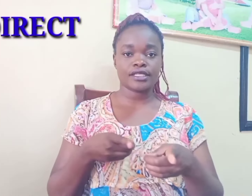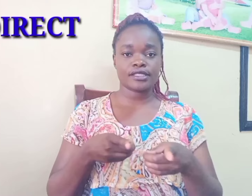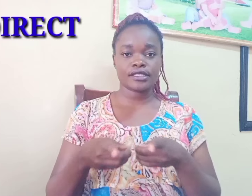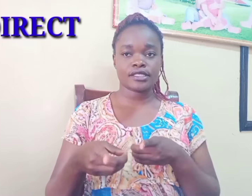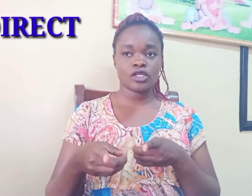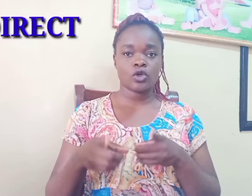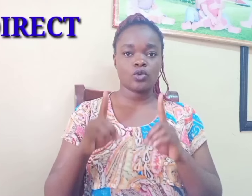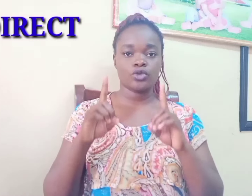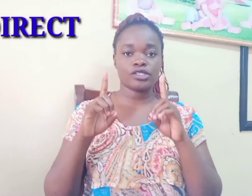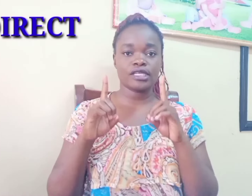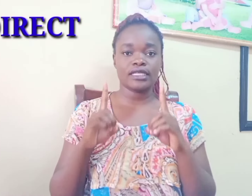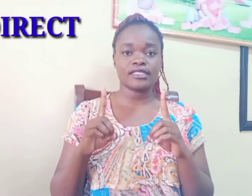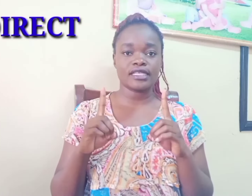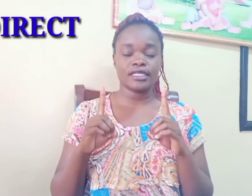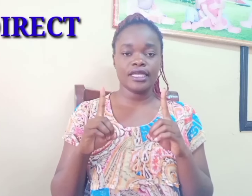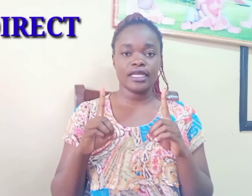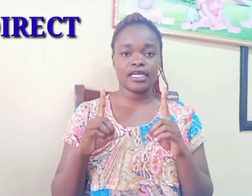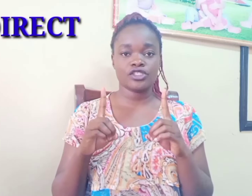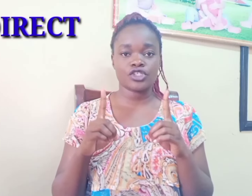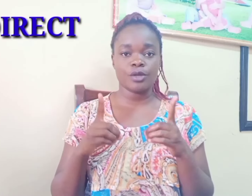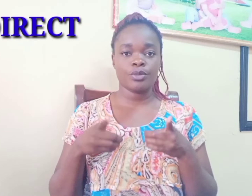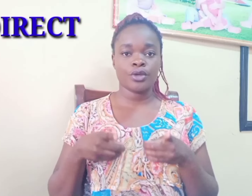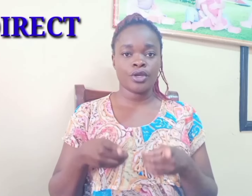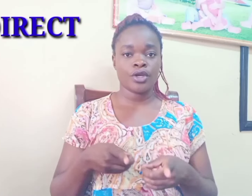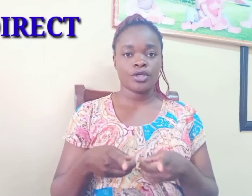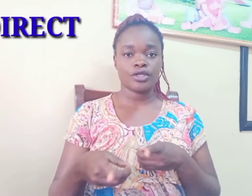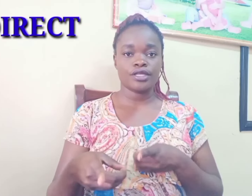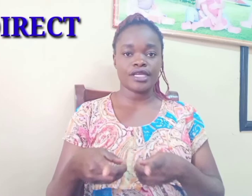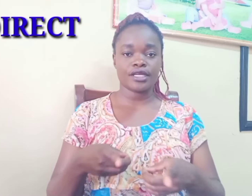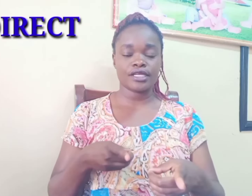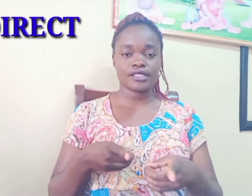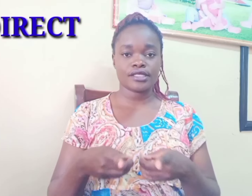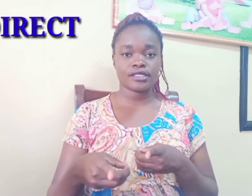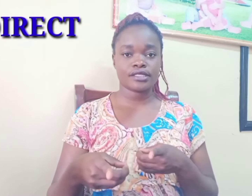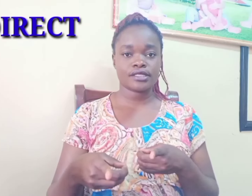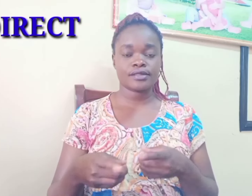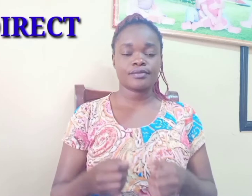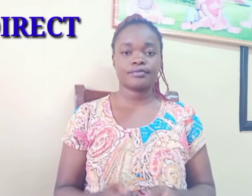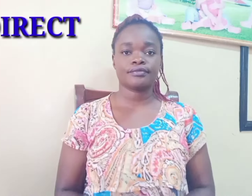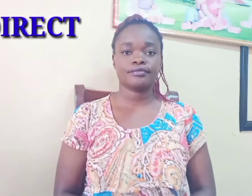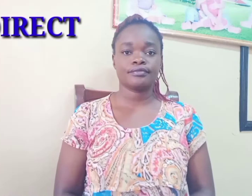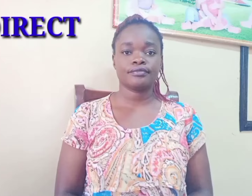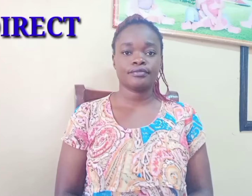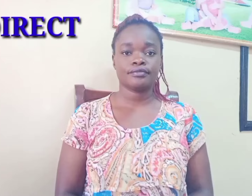direct. Using letter D, hand shape, direct.